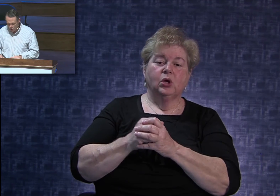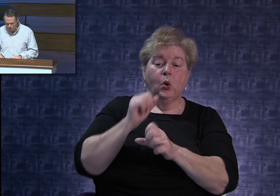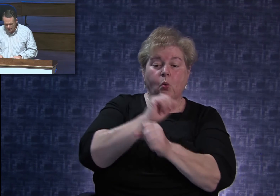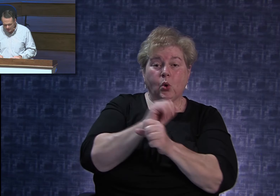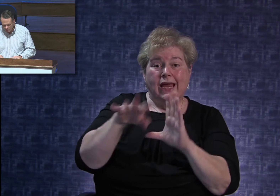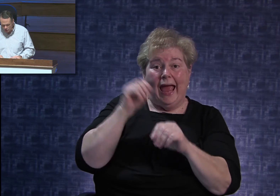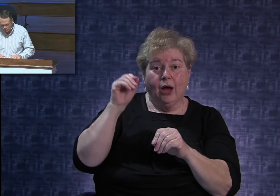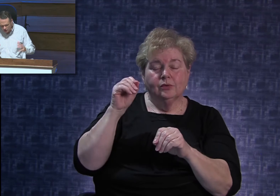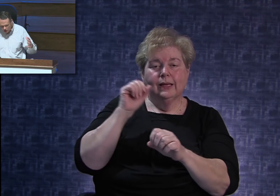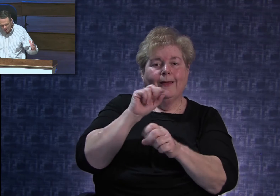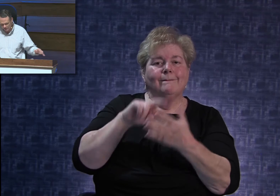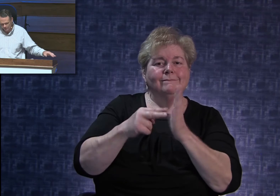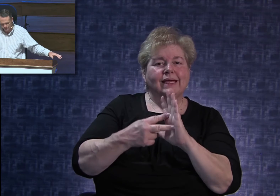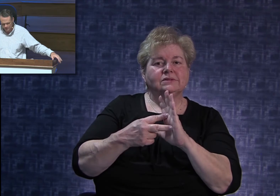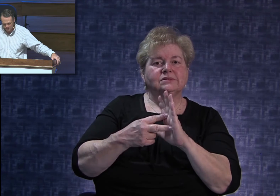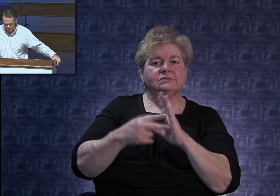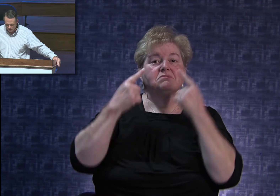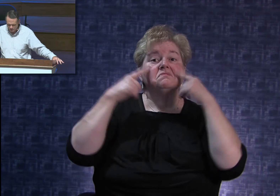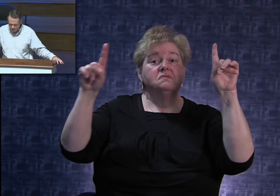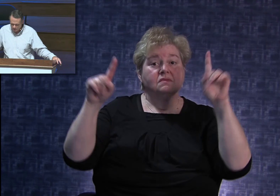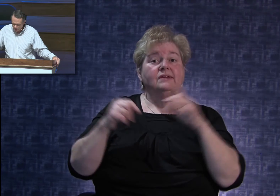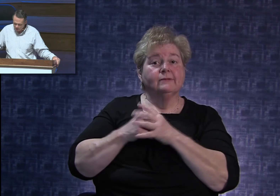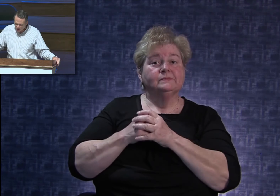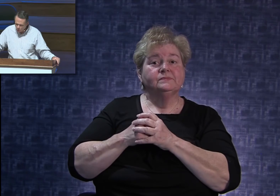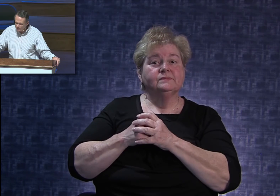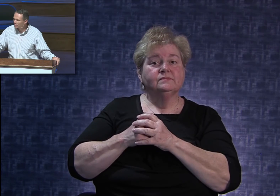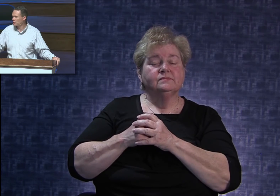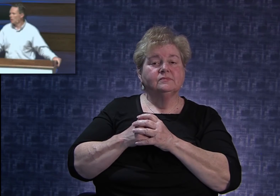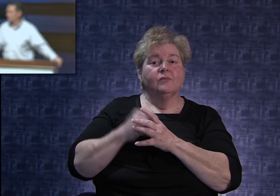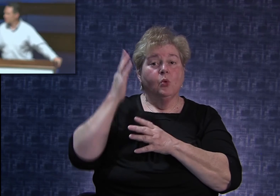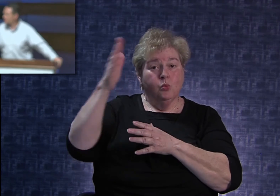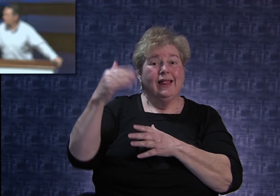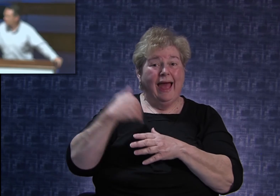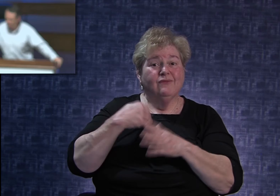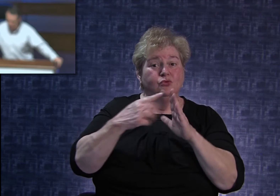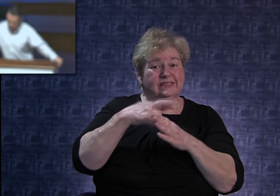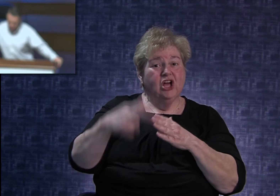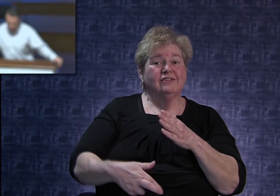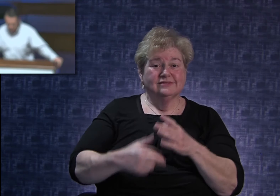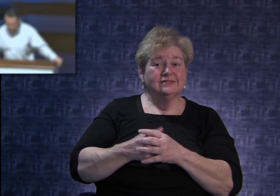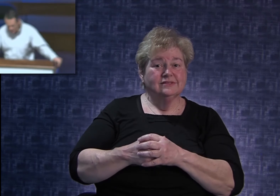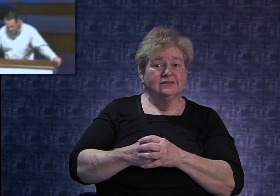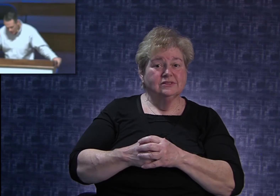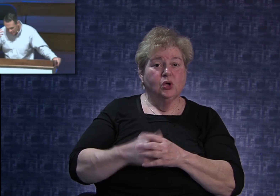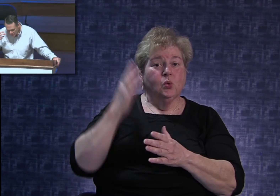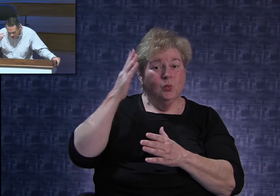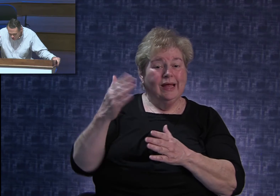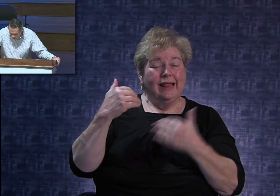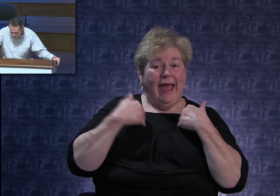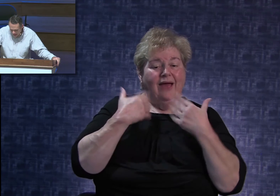a word that means to achieve, that there will be results. There will be